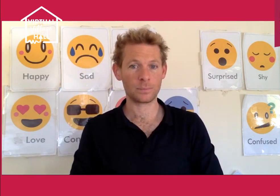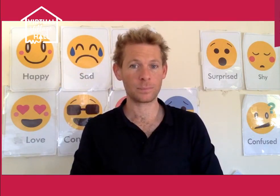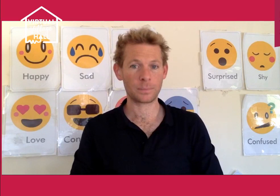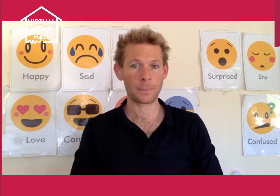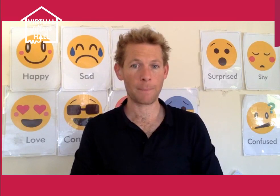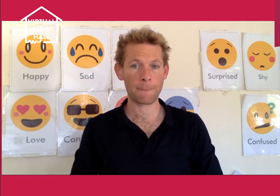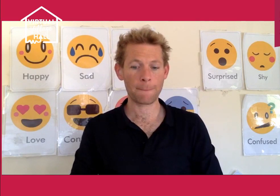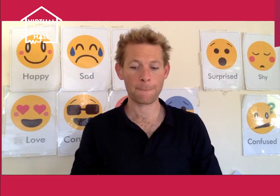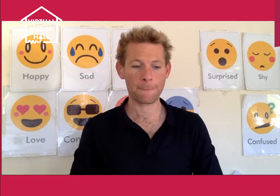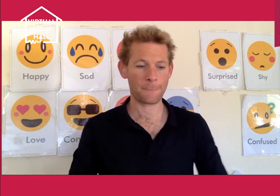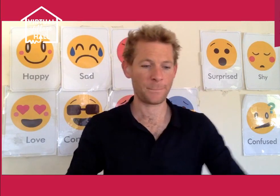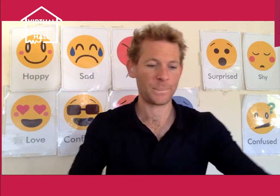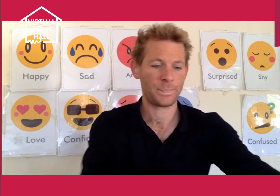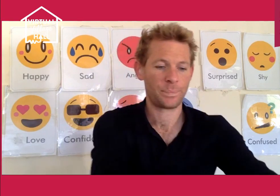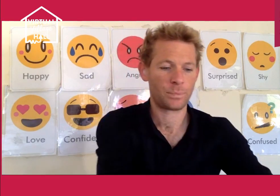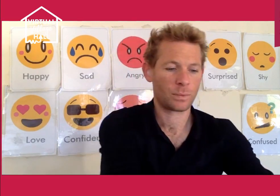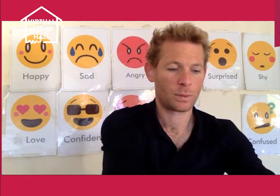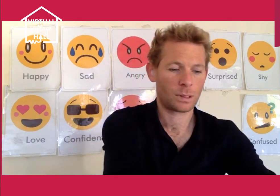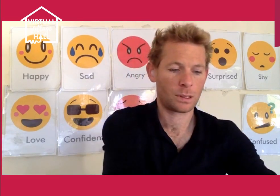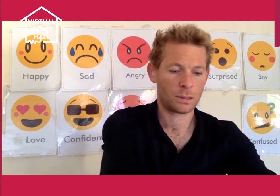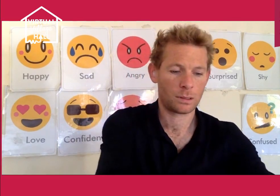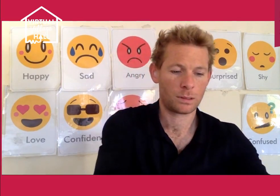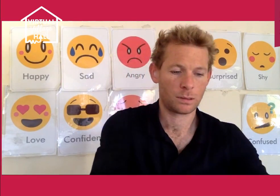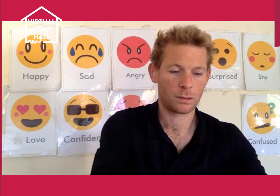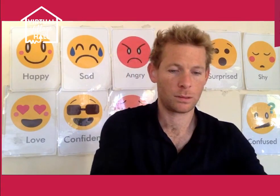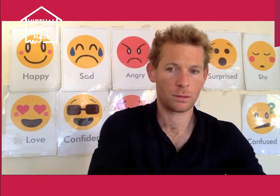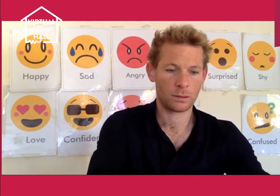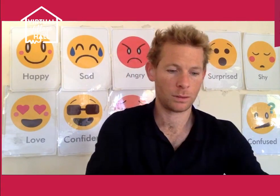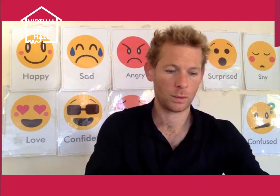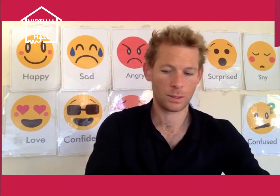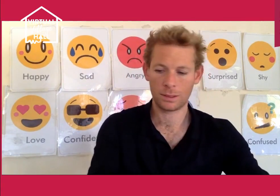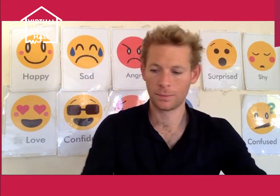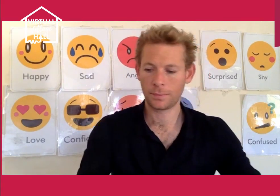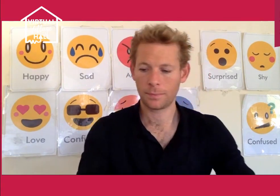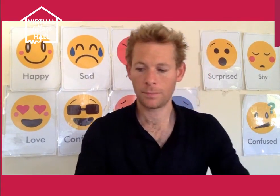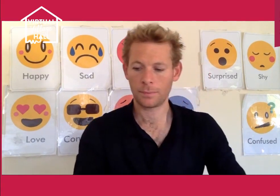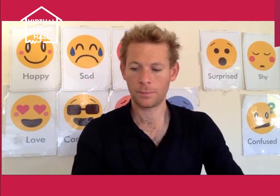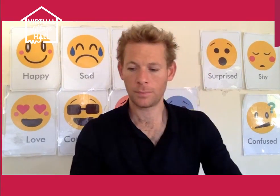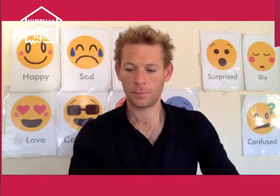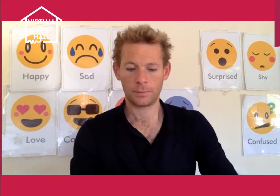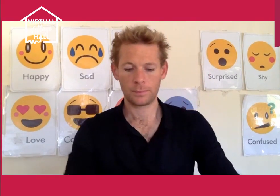and get a graphic up, then you can do that because we're going to practice spelling our names next.